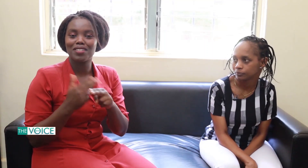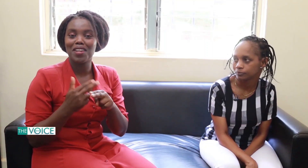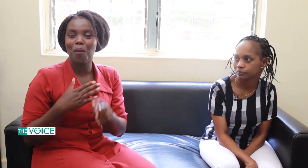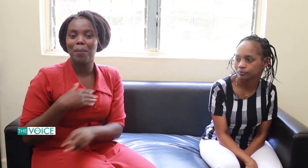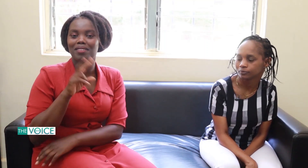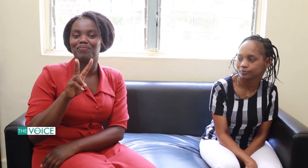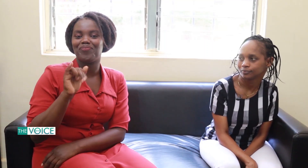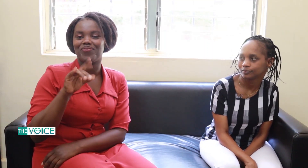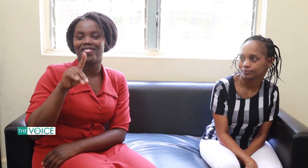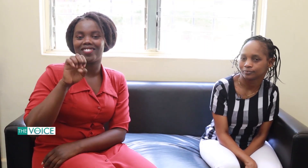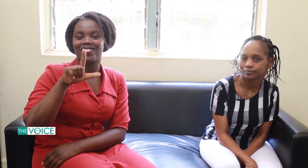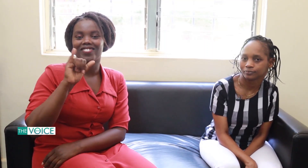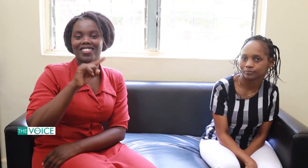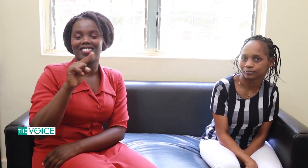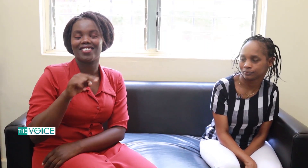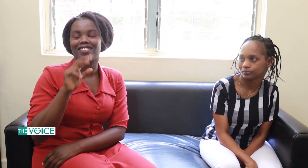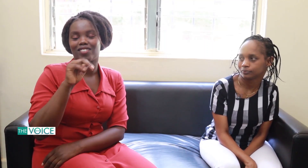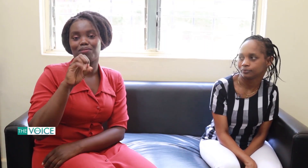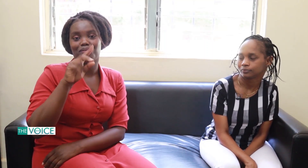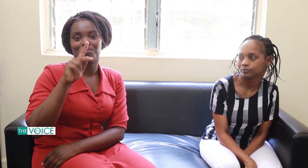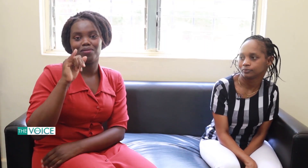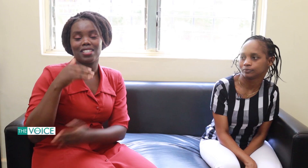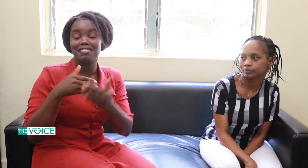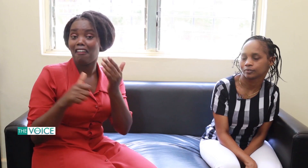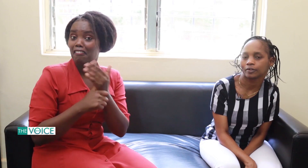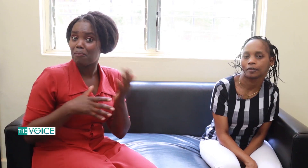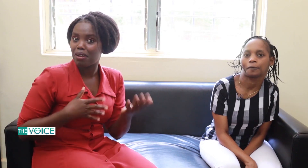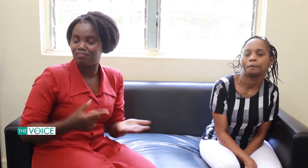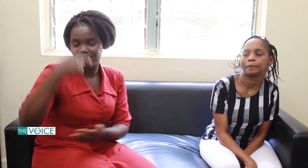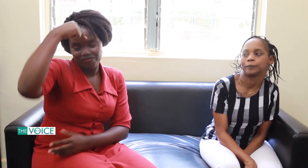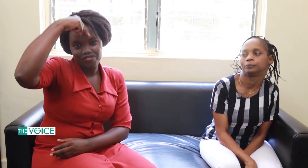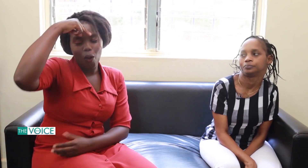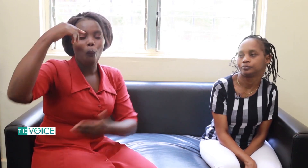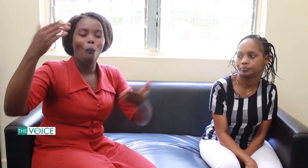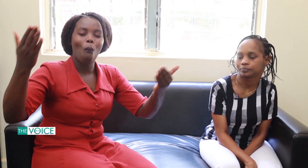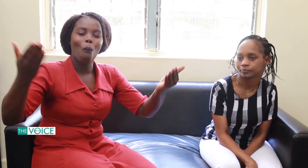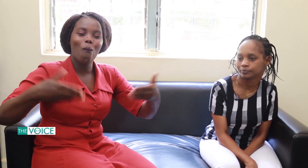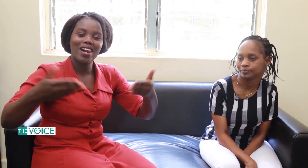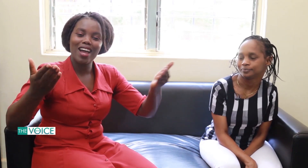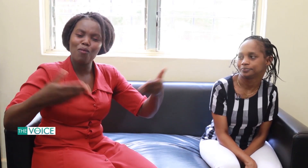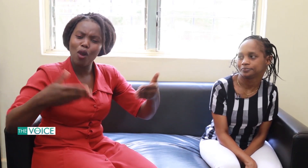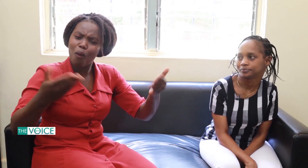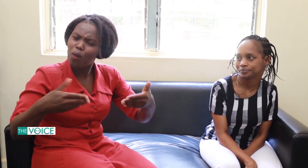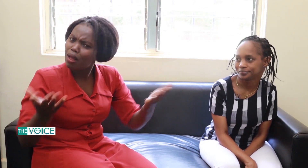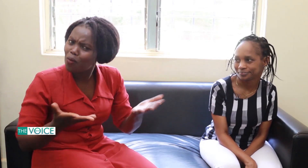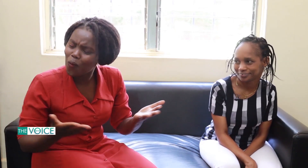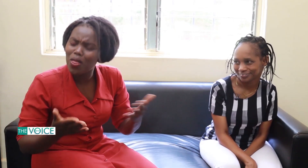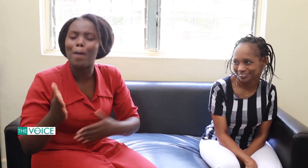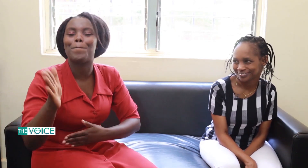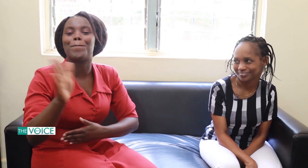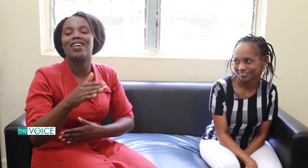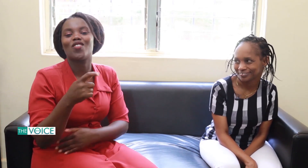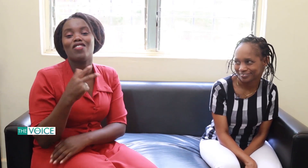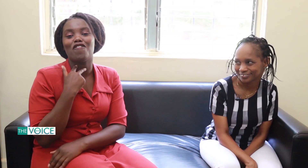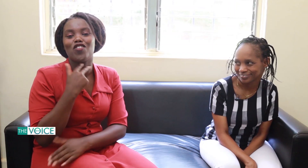Hello viewers, my name is Videlis Njoki and that is my surname.